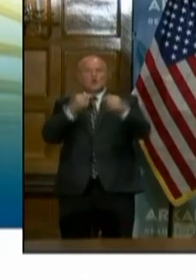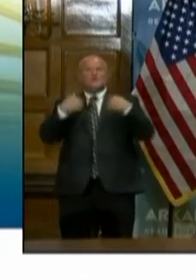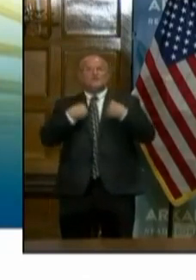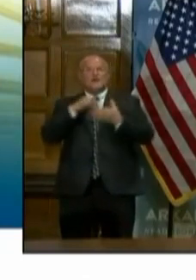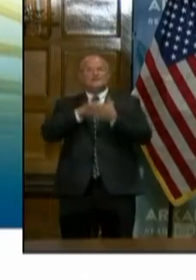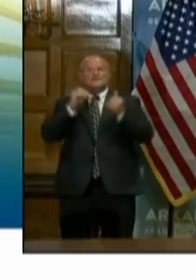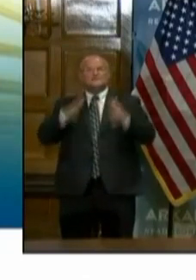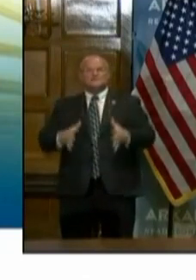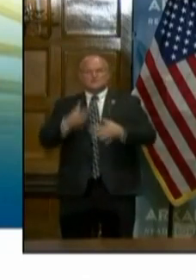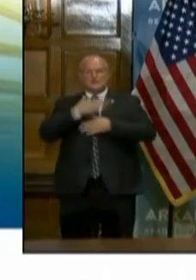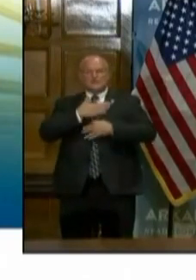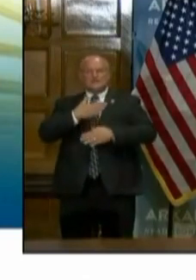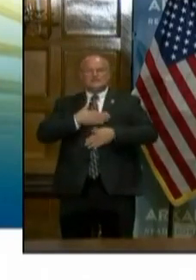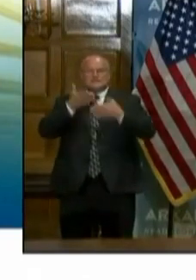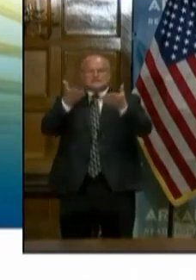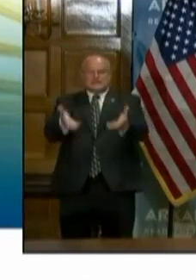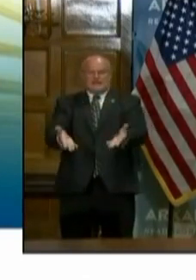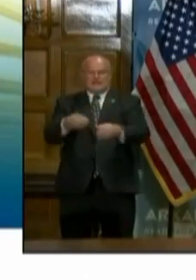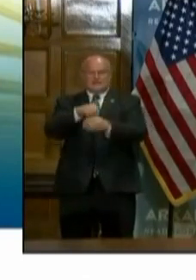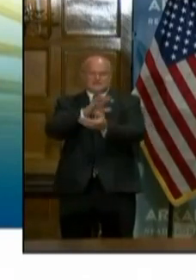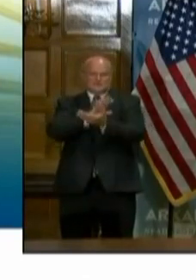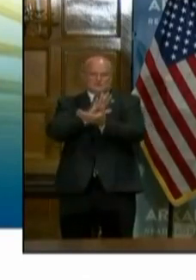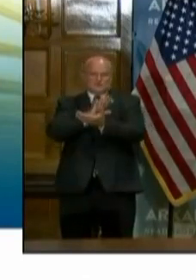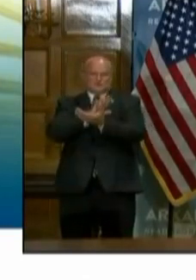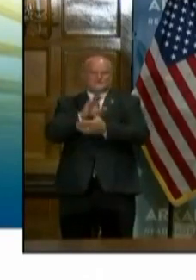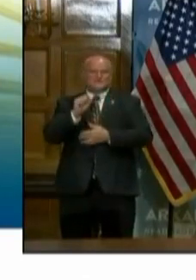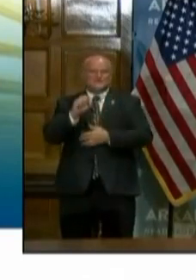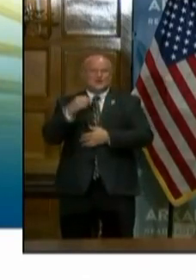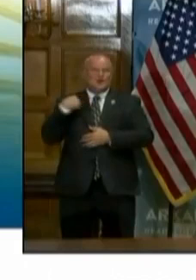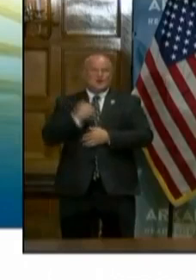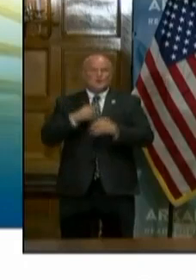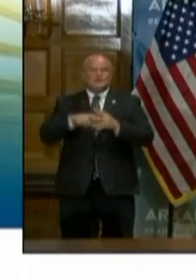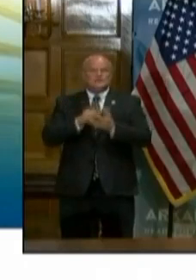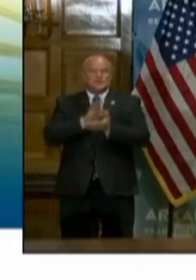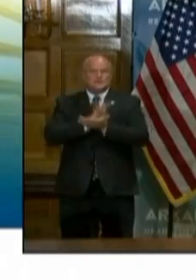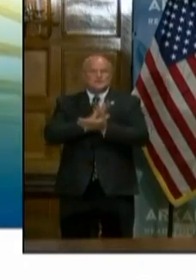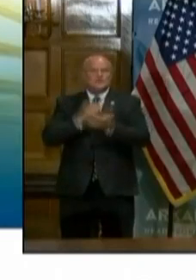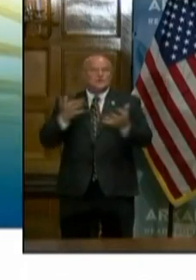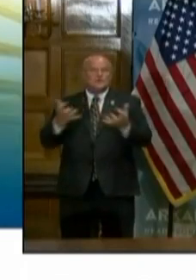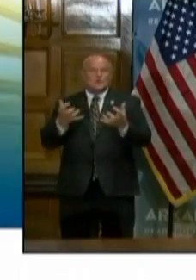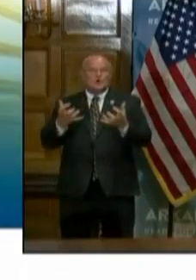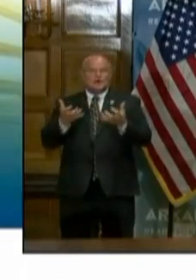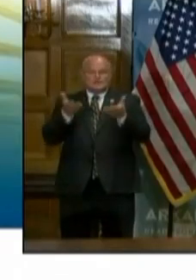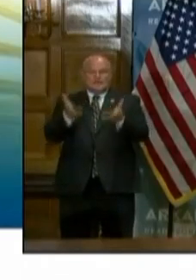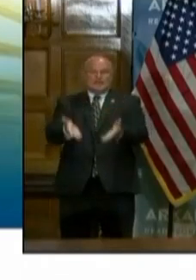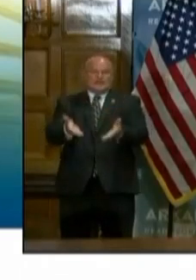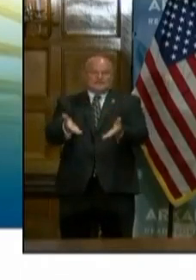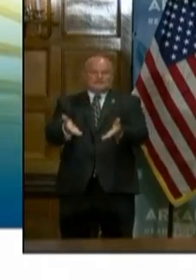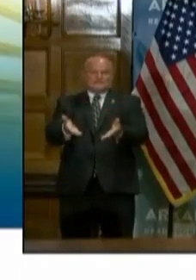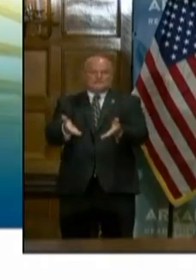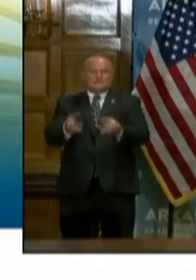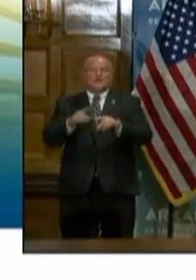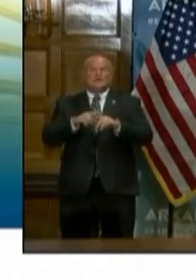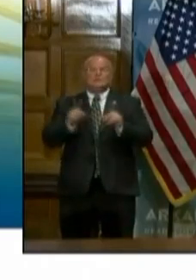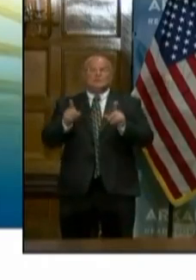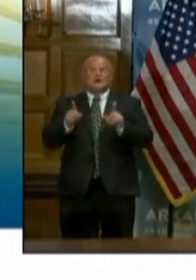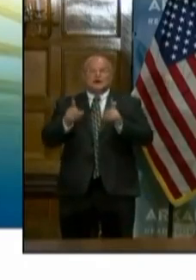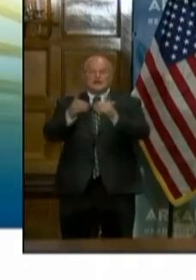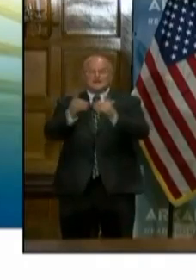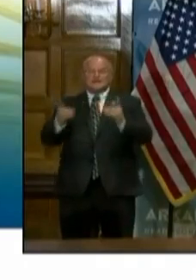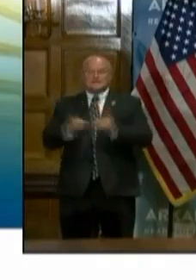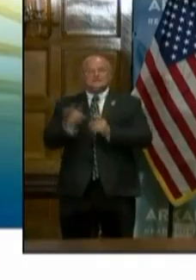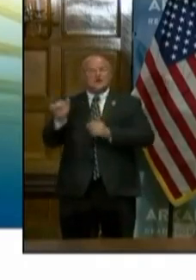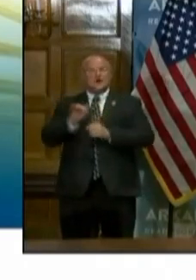having students physically present in school. And so when we start school, we want them to be physically present, but then the district